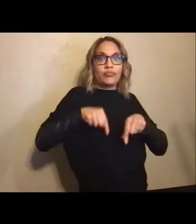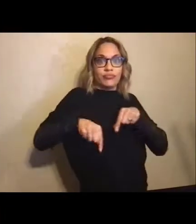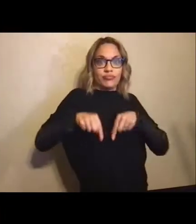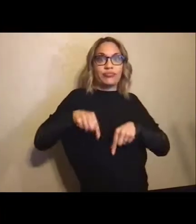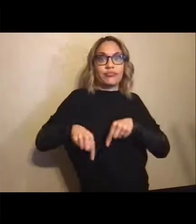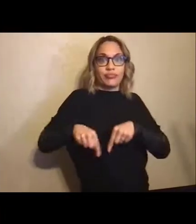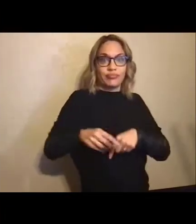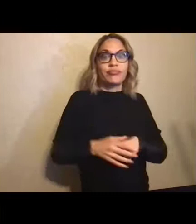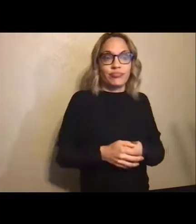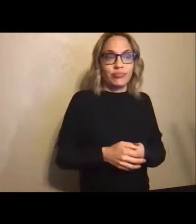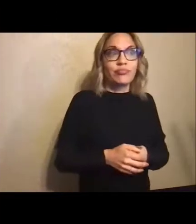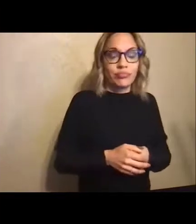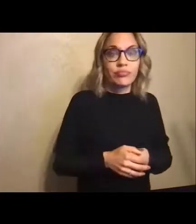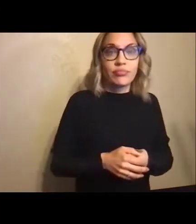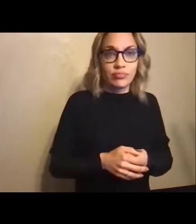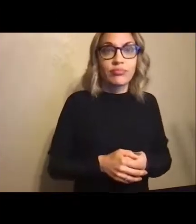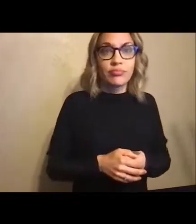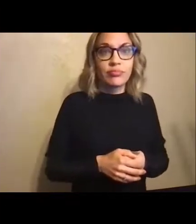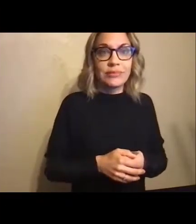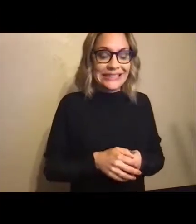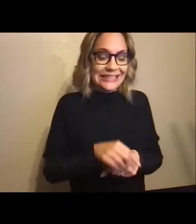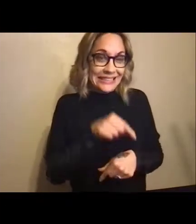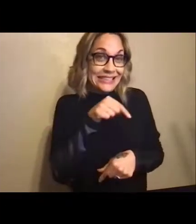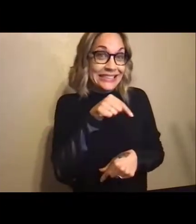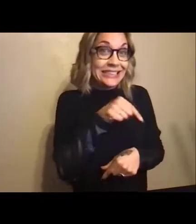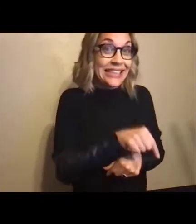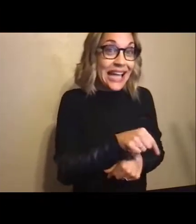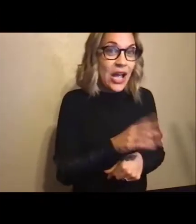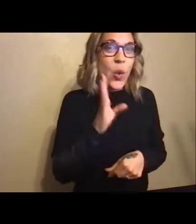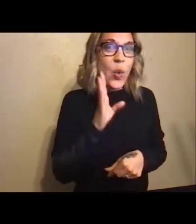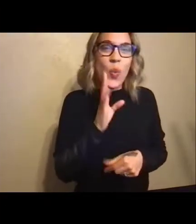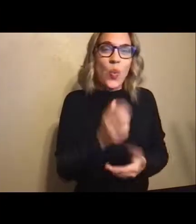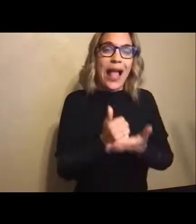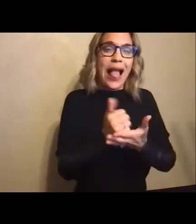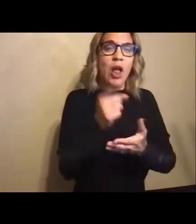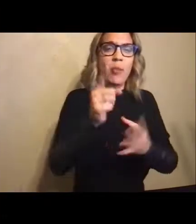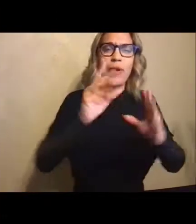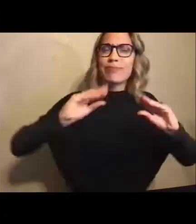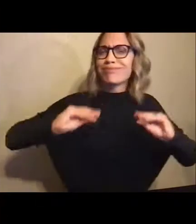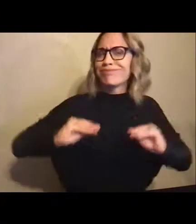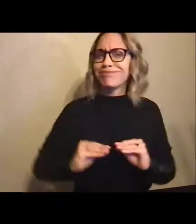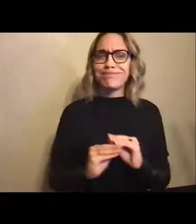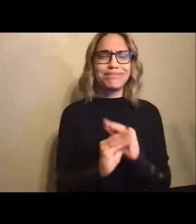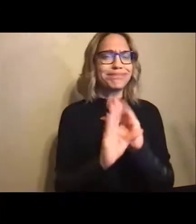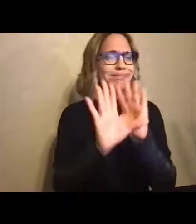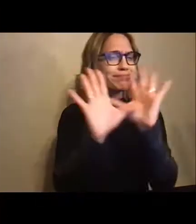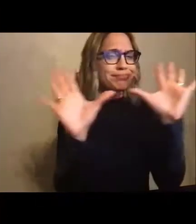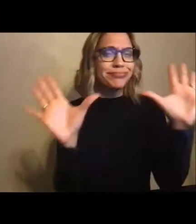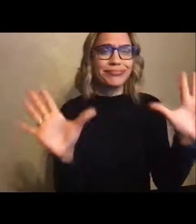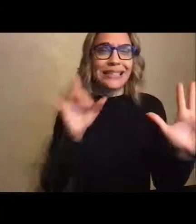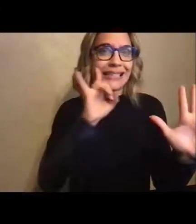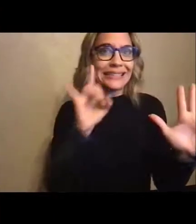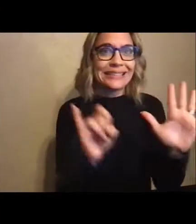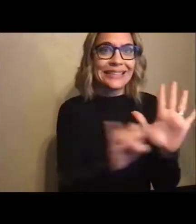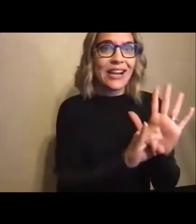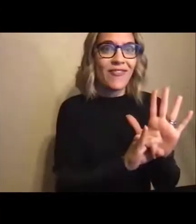And then work backwards from that goal to come up with tangible